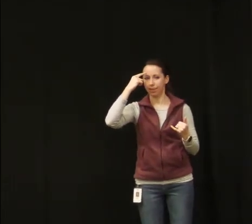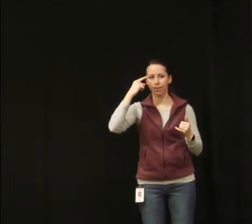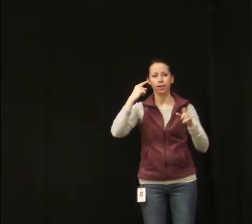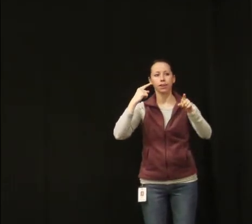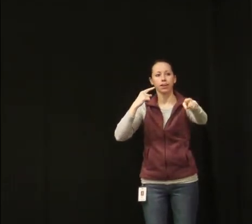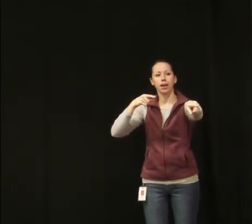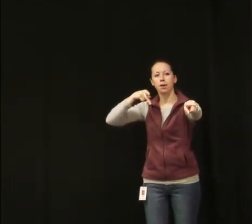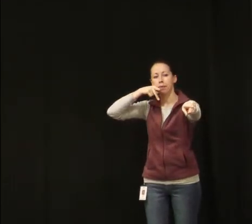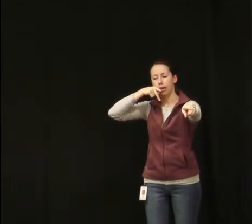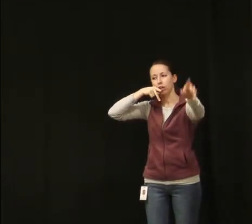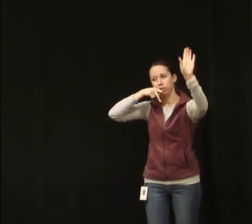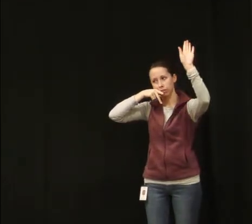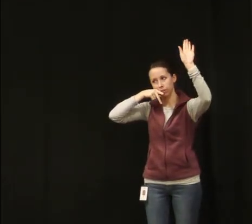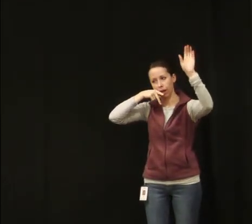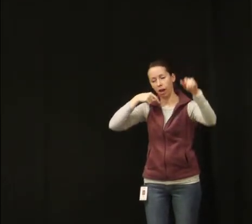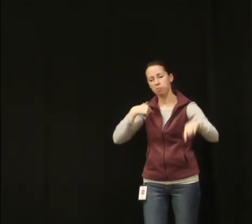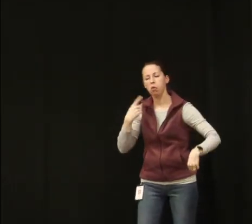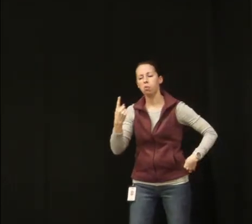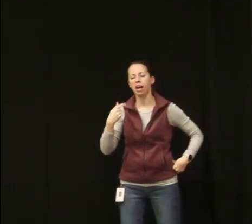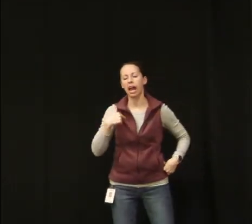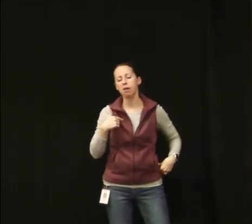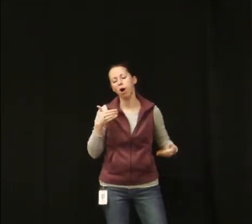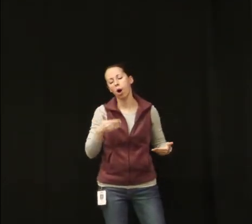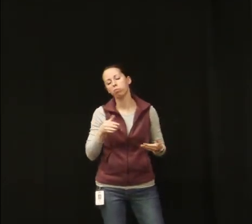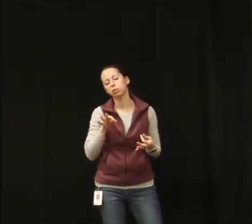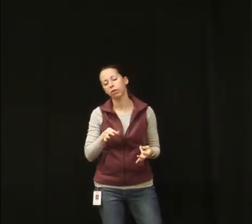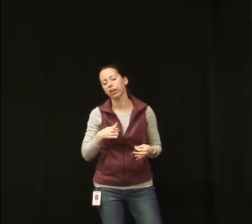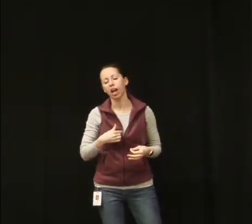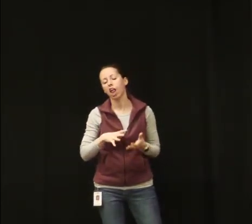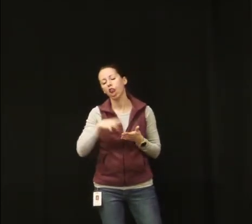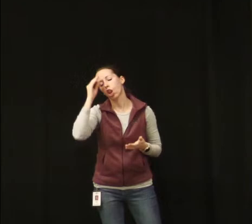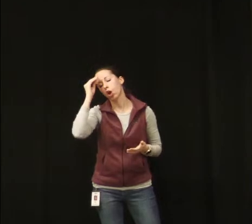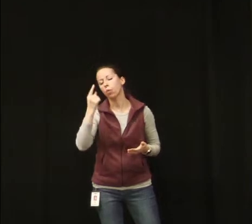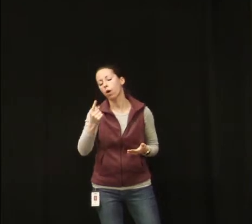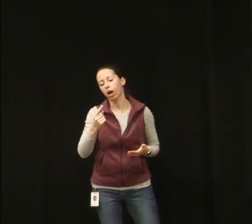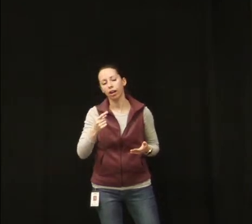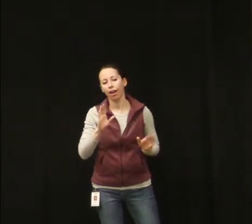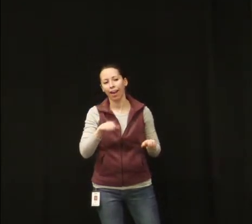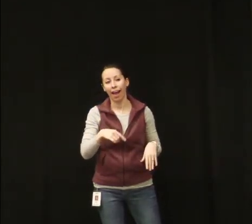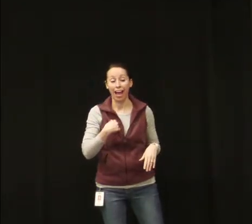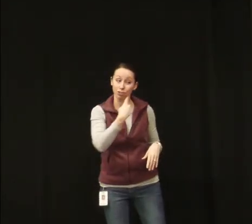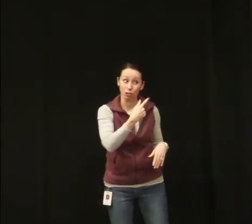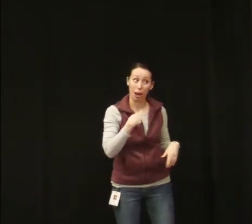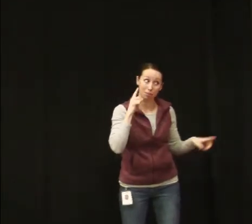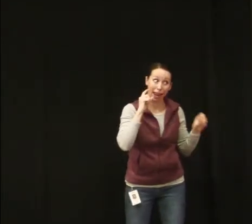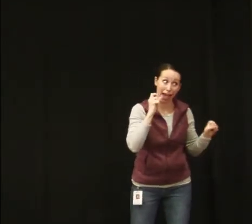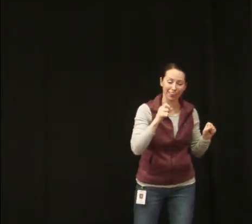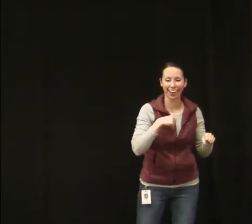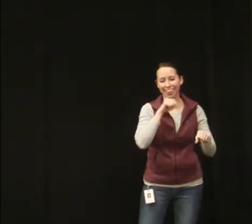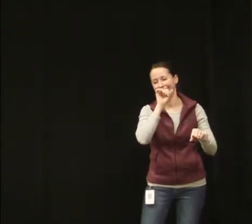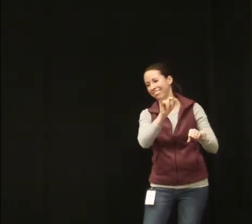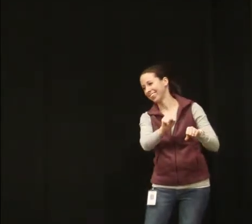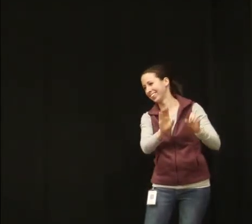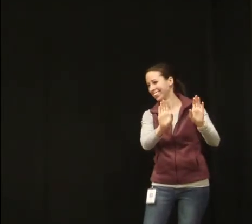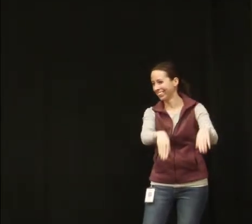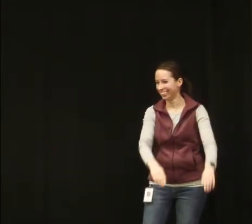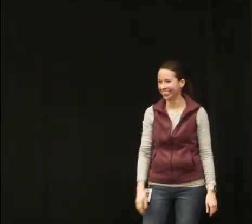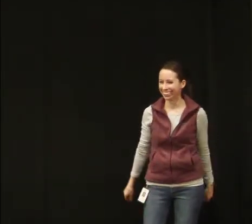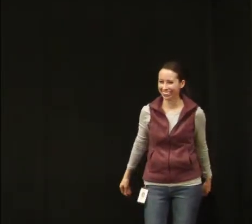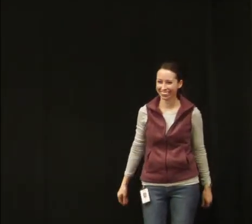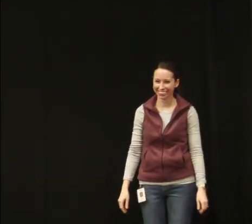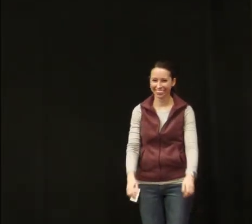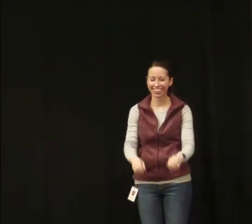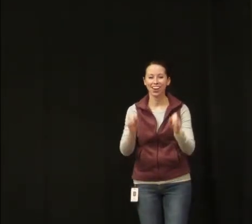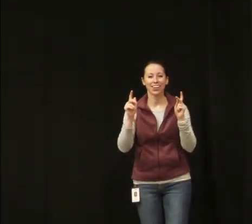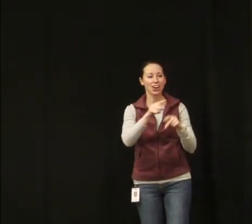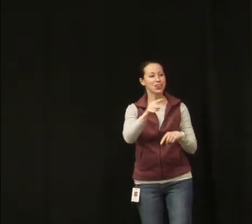Only one, because I'm almost perfect. No, I'm just kidding. I told you I was loud. I love that, I love that. Okay, so think